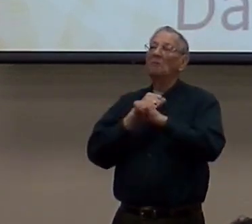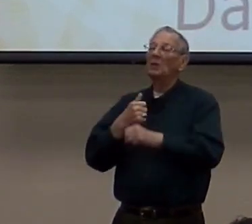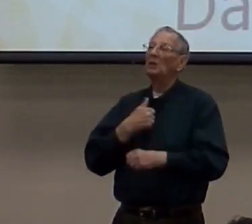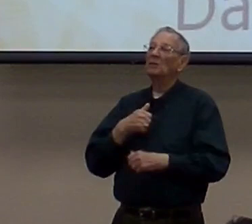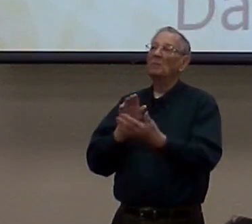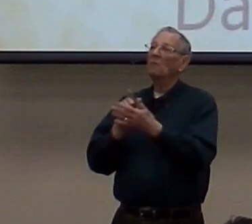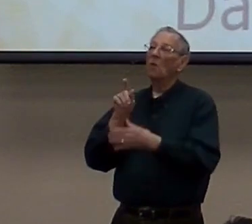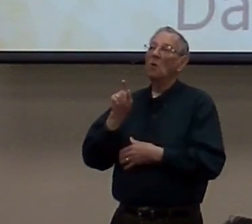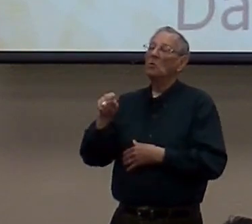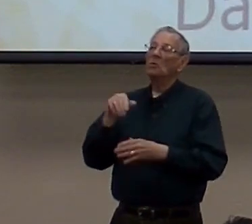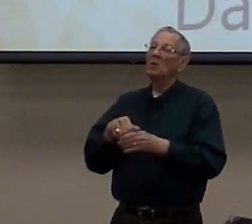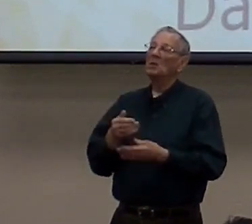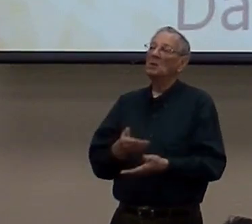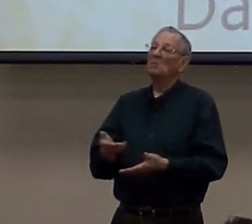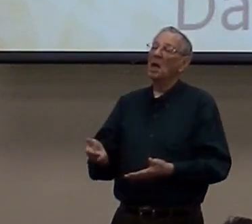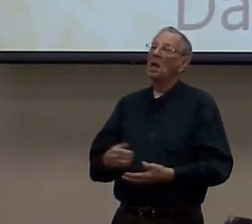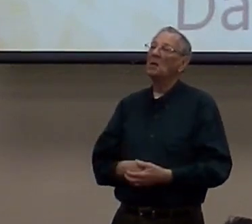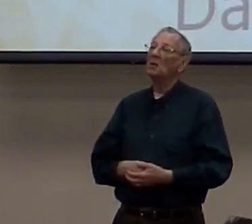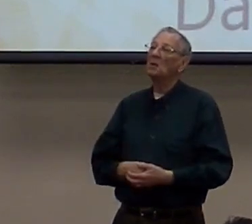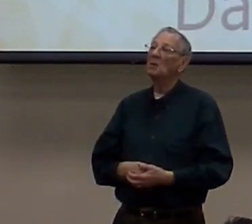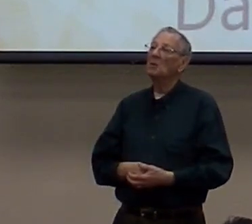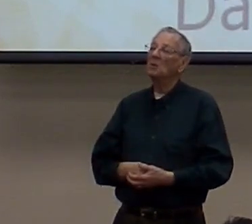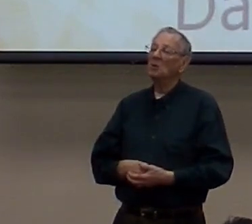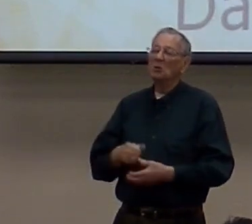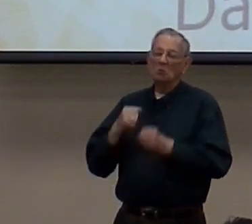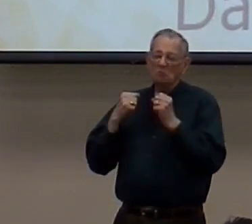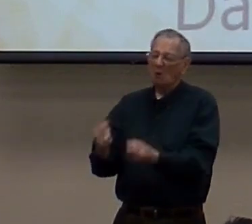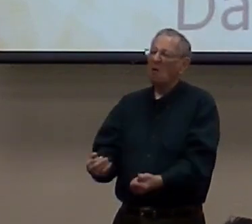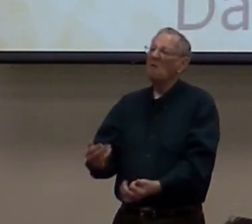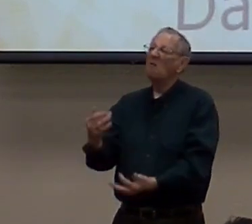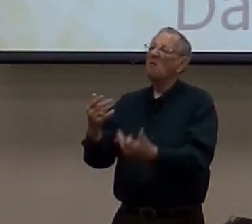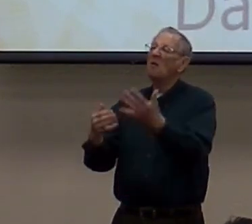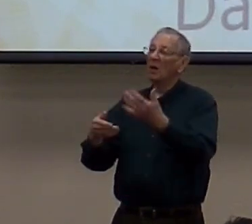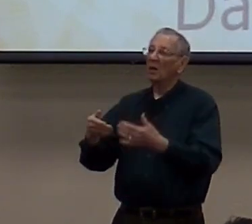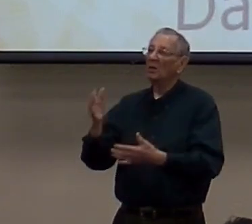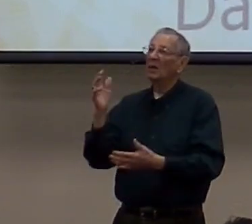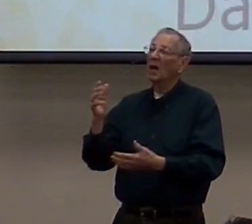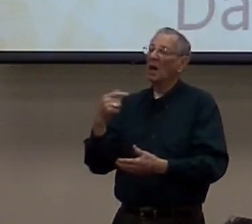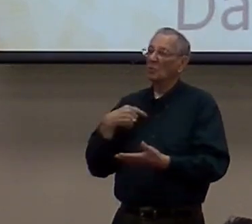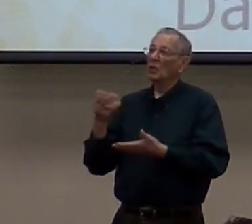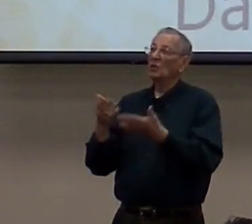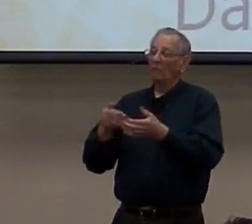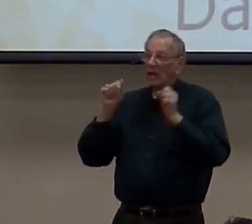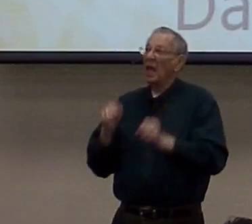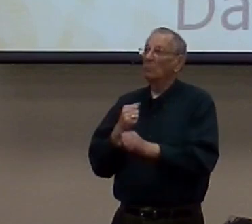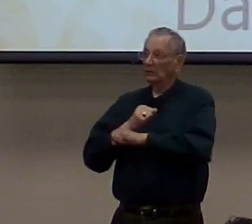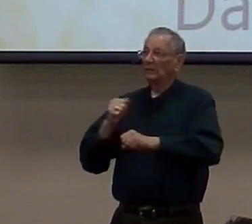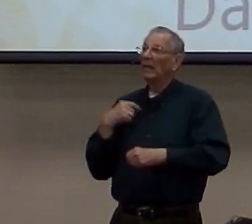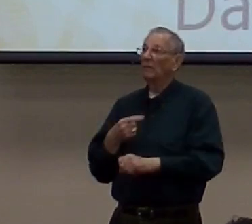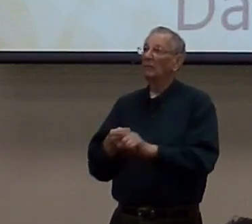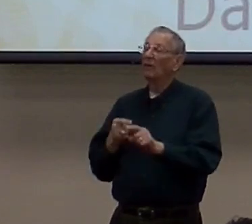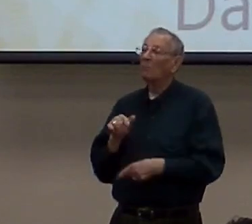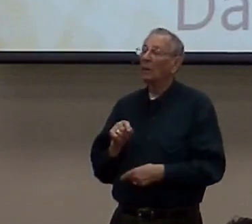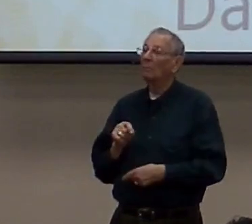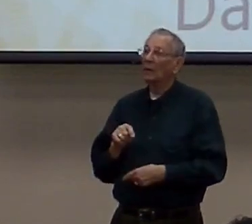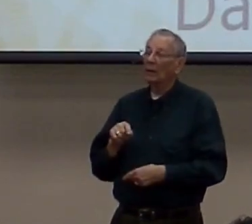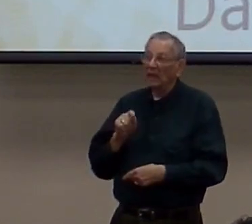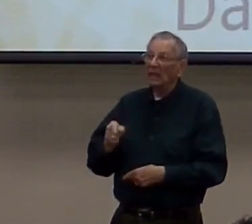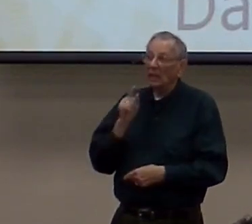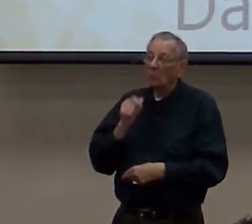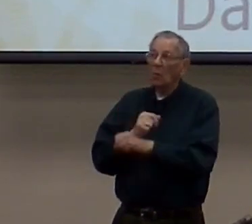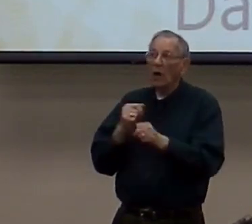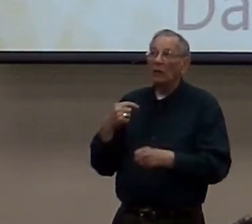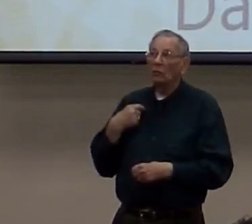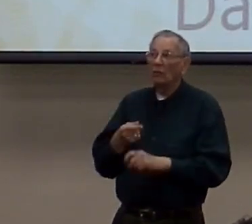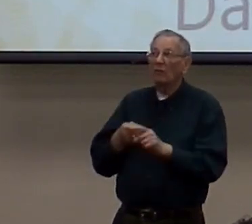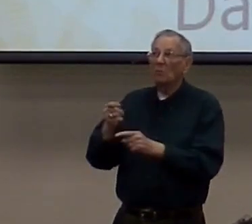ourselves before you in this matter. We're thrown into the blazing furnace. The God we serve is able to save us from it, and he will